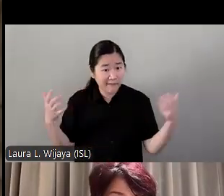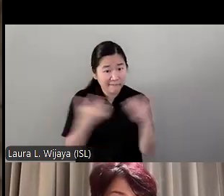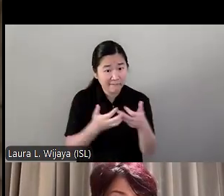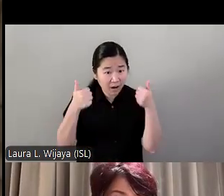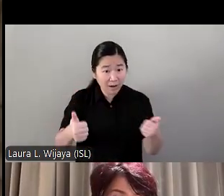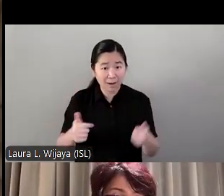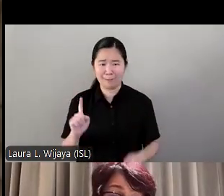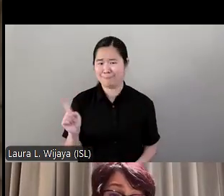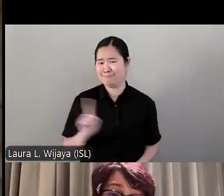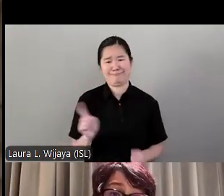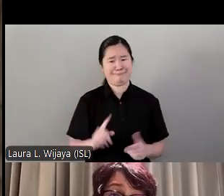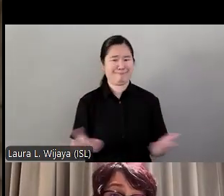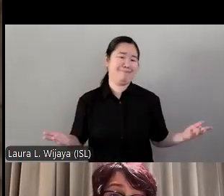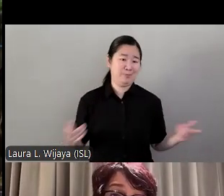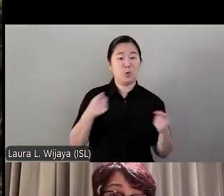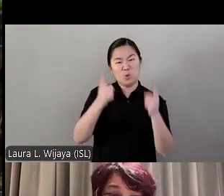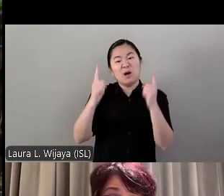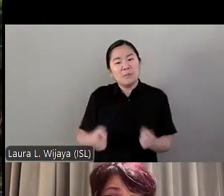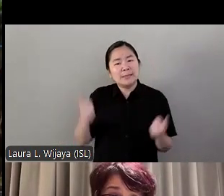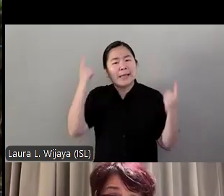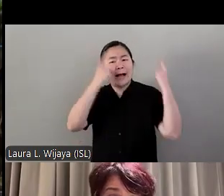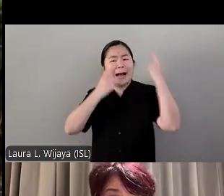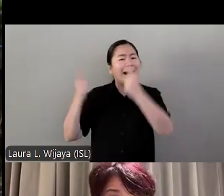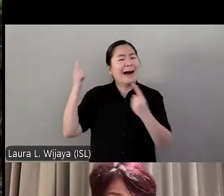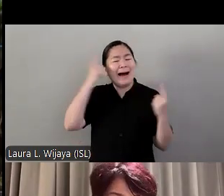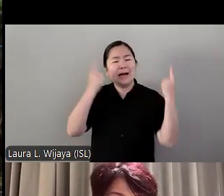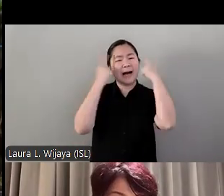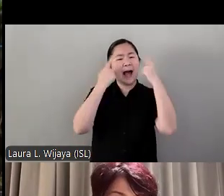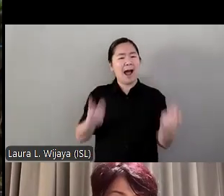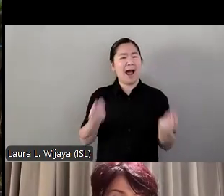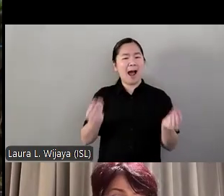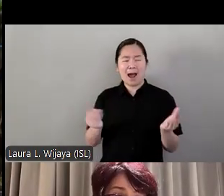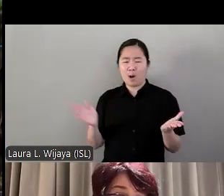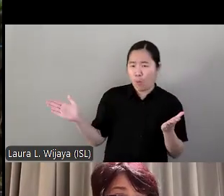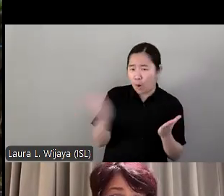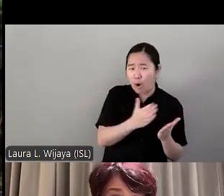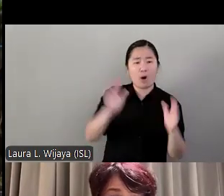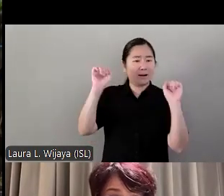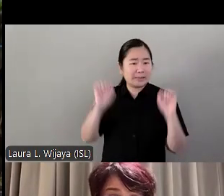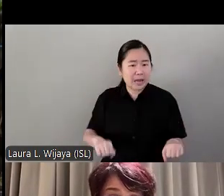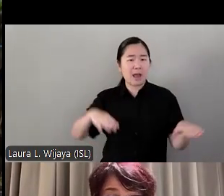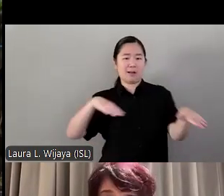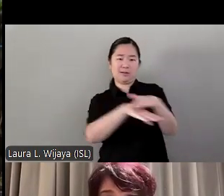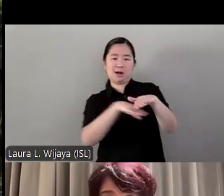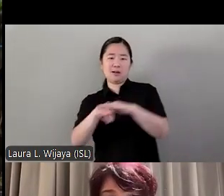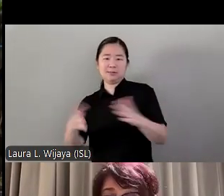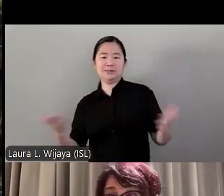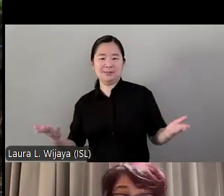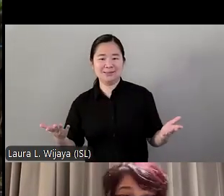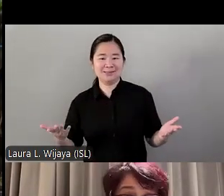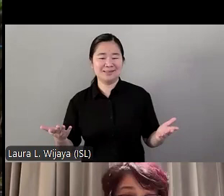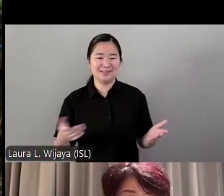step is finding inclusive referral services. It's really important that when